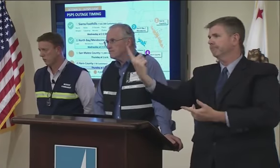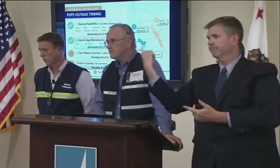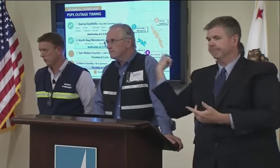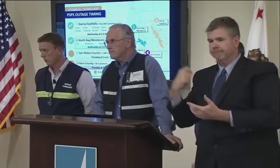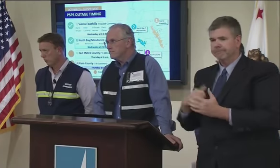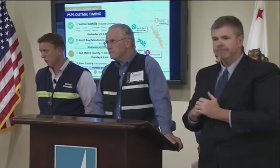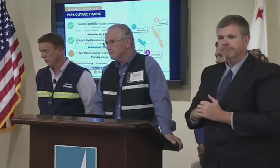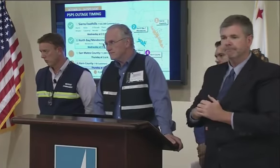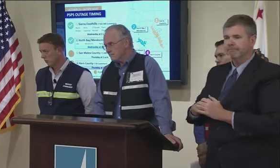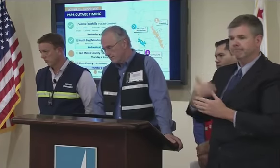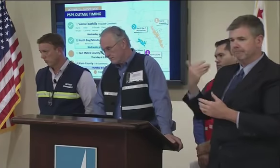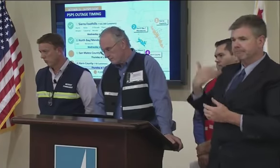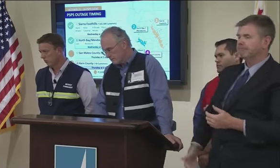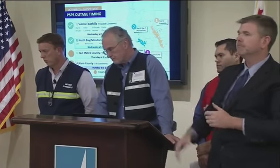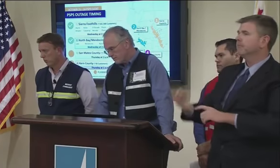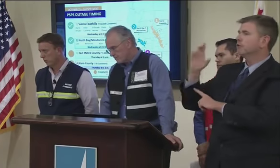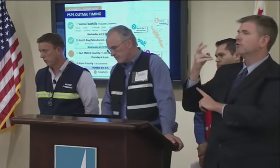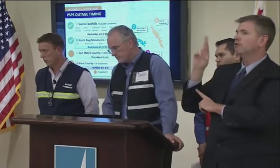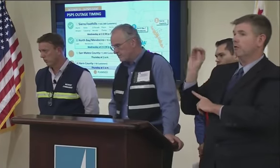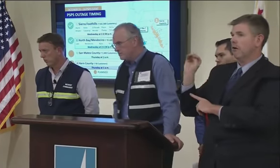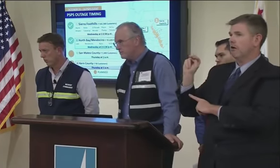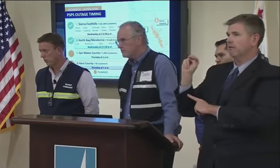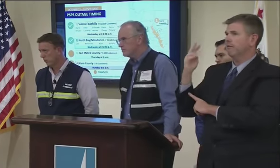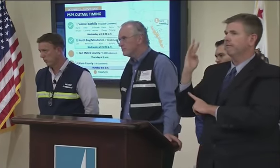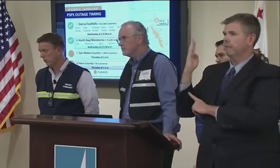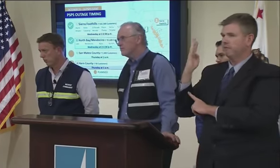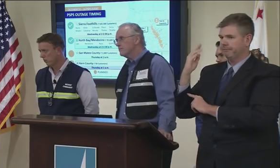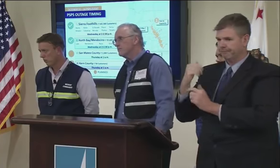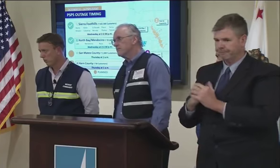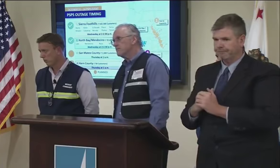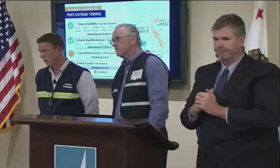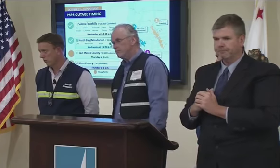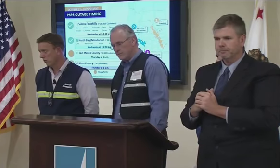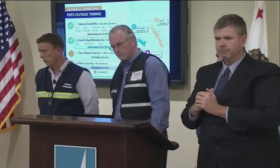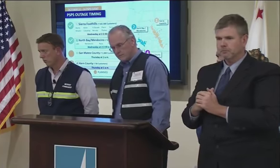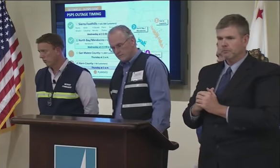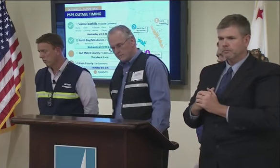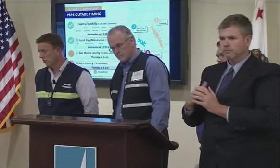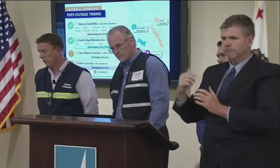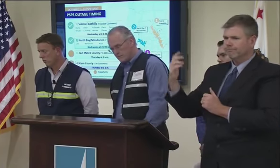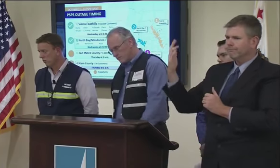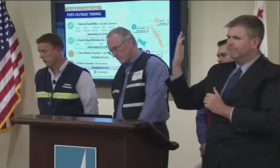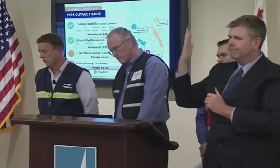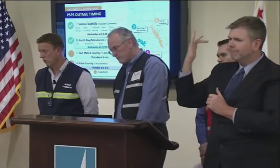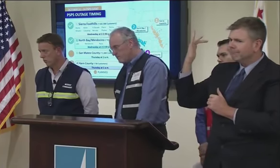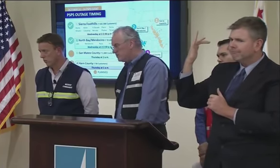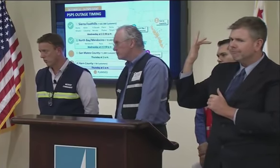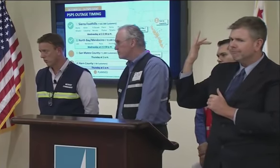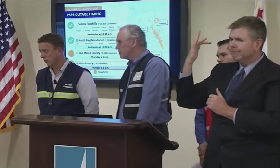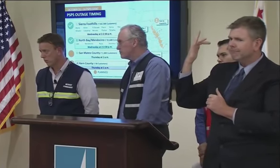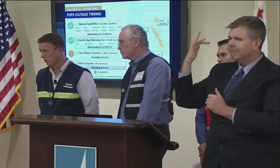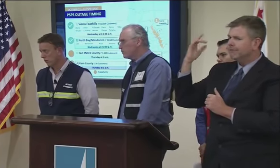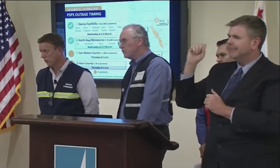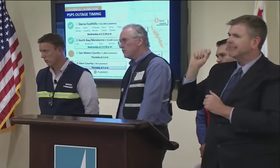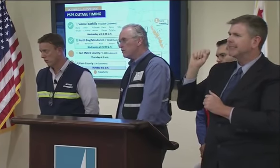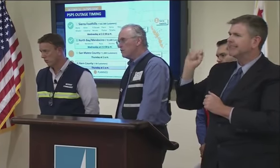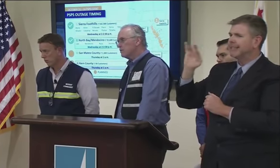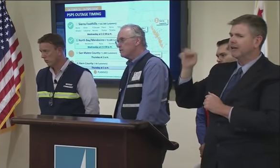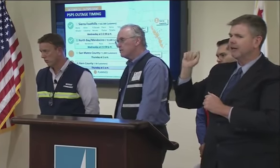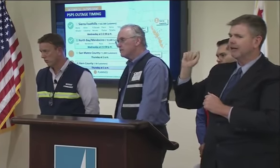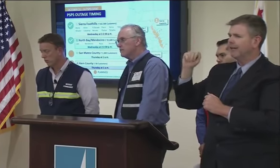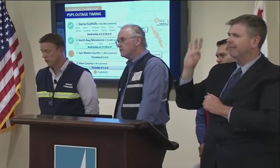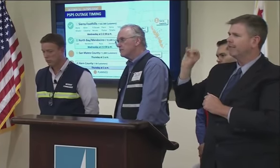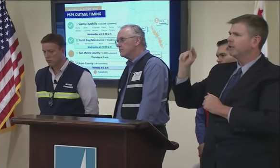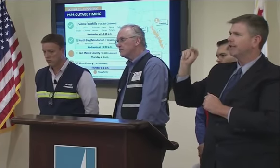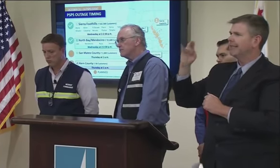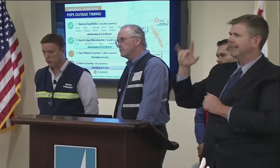of the North Bay Hills and the Sierra Foothills, but not the East Bay Hills or the South Bay Hills, when some of those warnings and watches